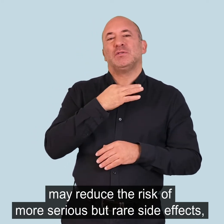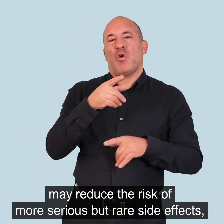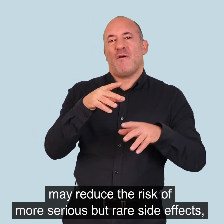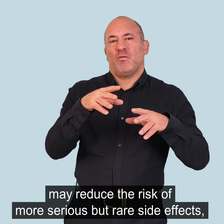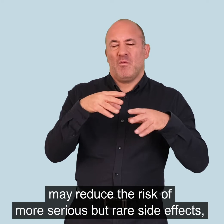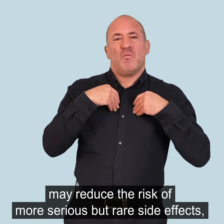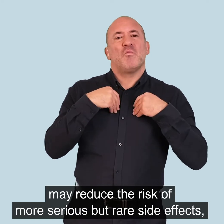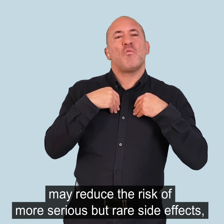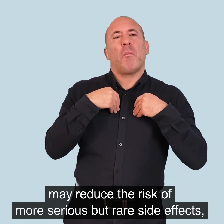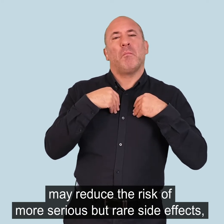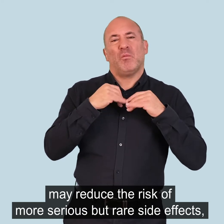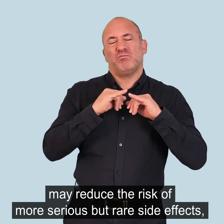but rare side effects,